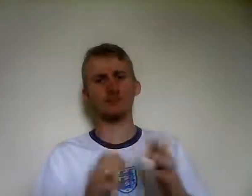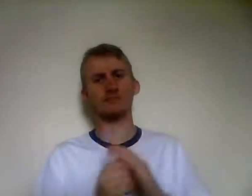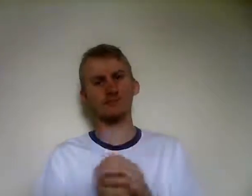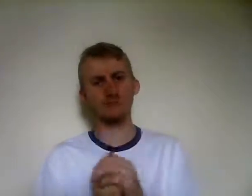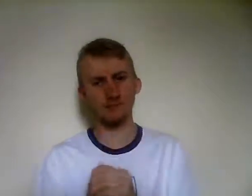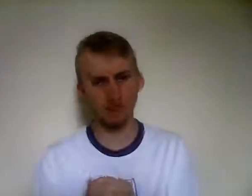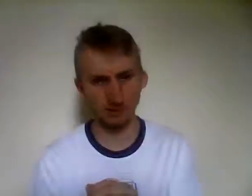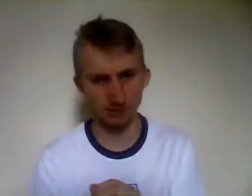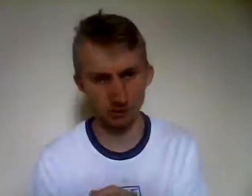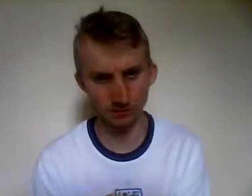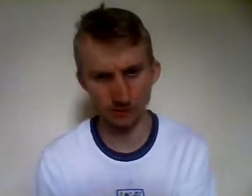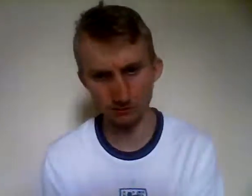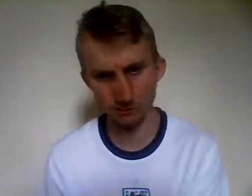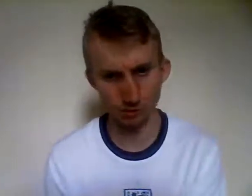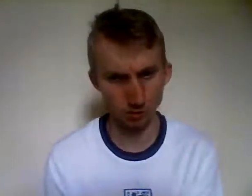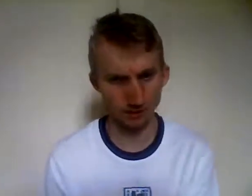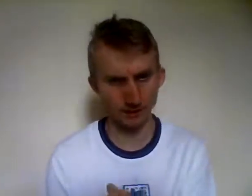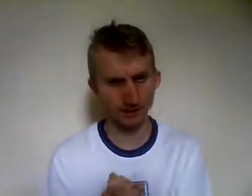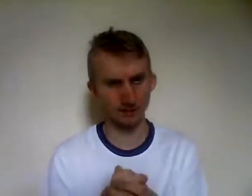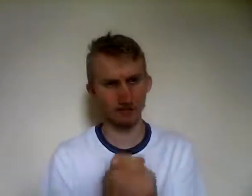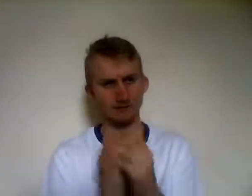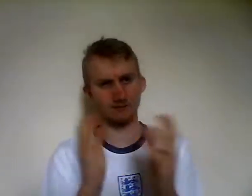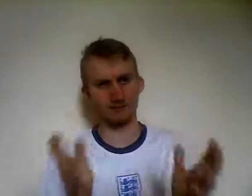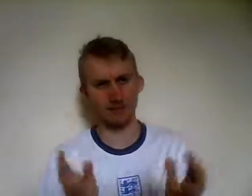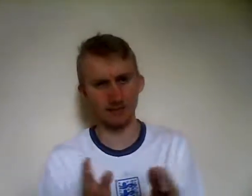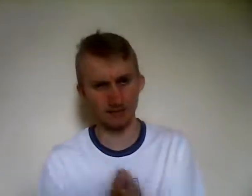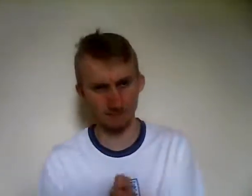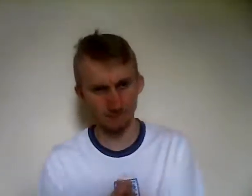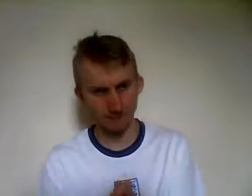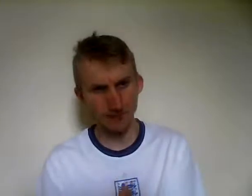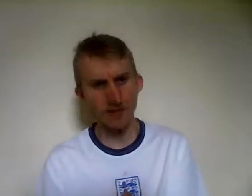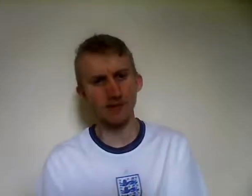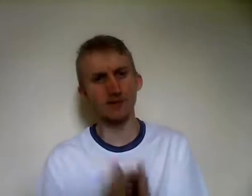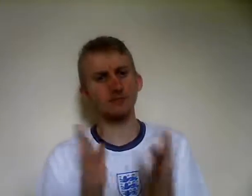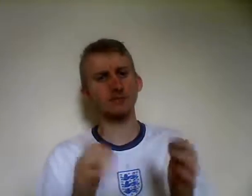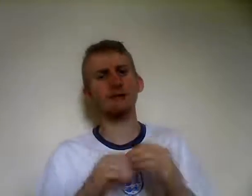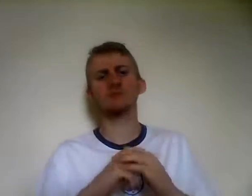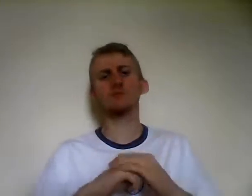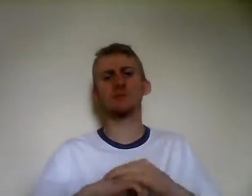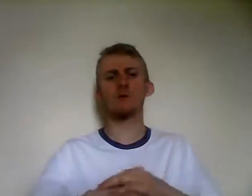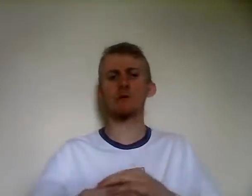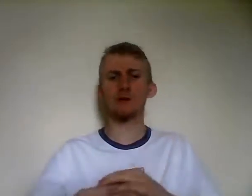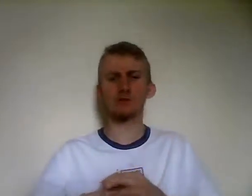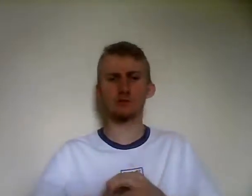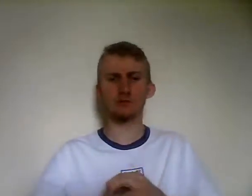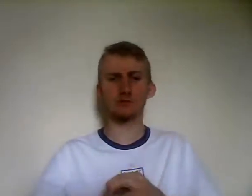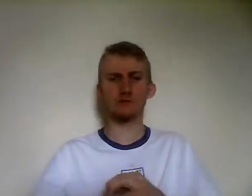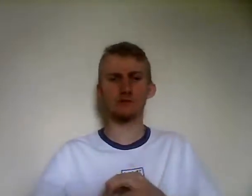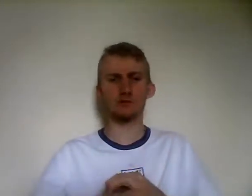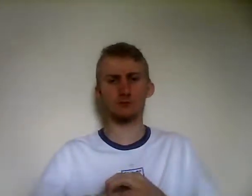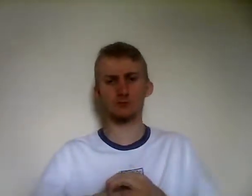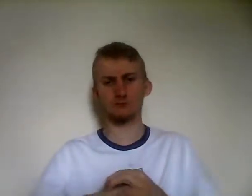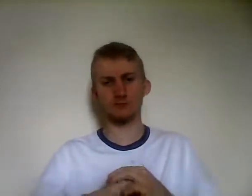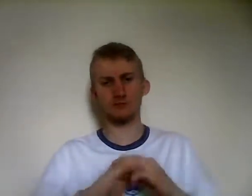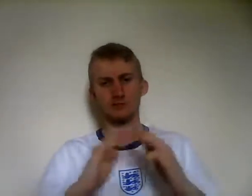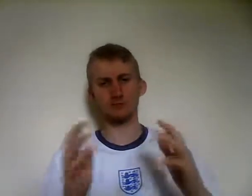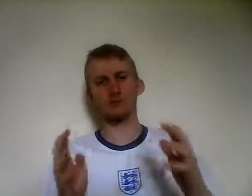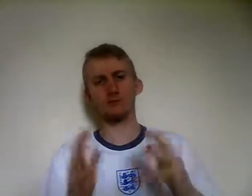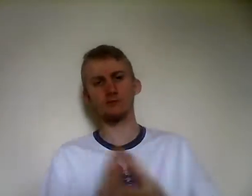67th minute Scott Nielsen strike against Accrington Stanley. It was announced on the 12th of May that Crawley were in talks to appoint Sean